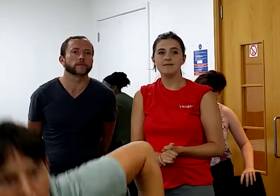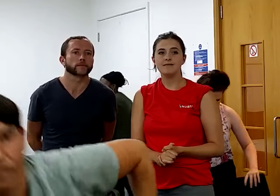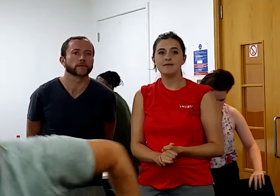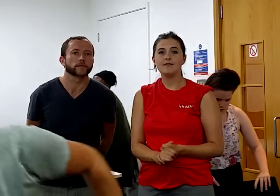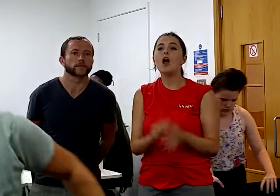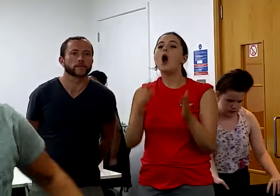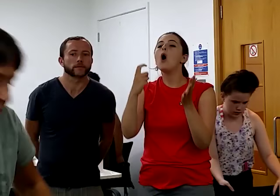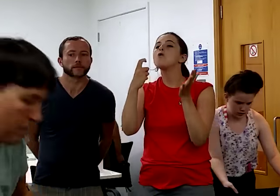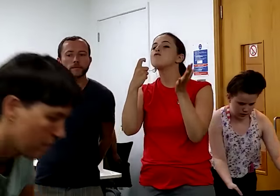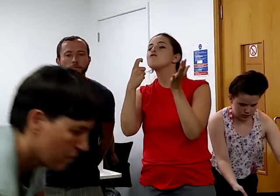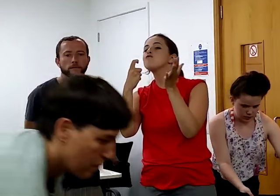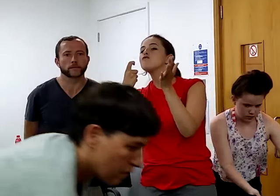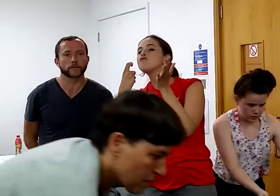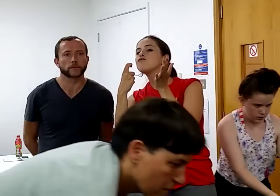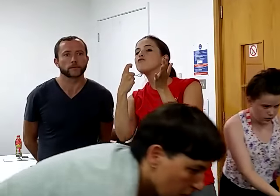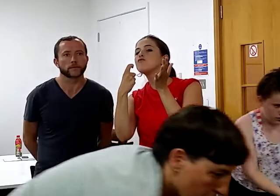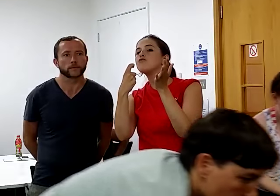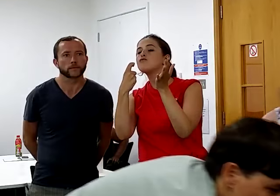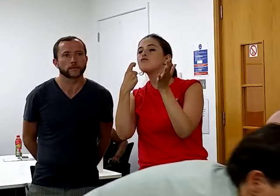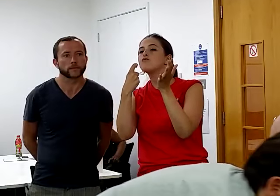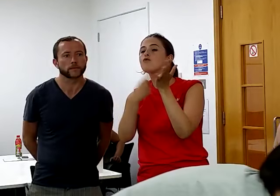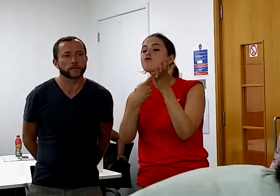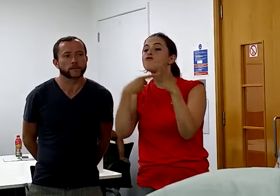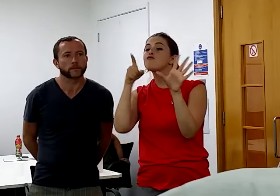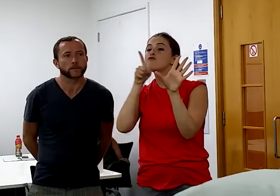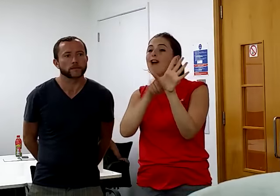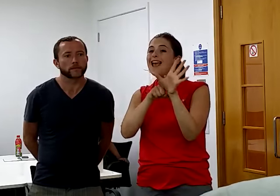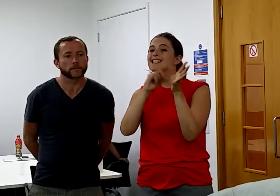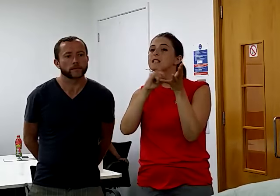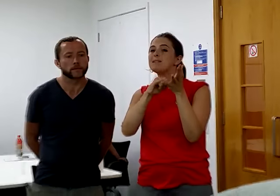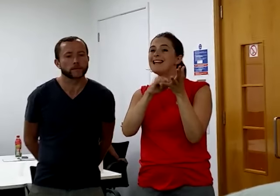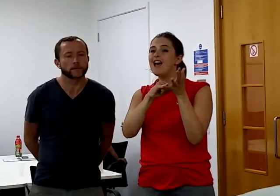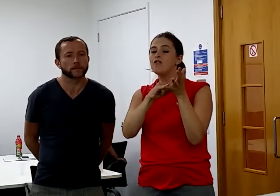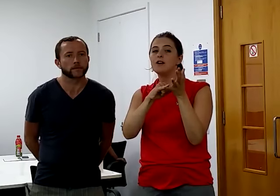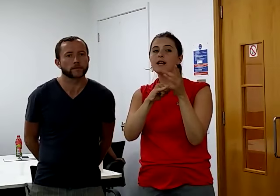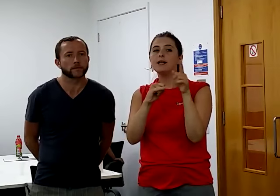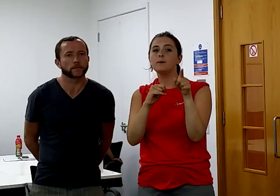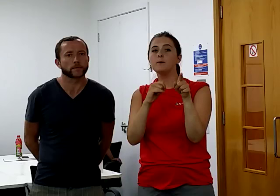Grace Viteri, TSSA saying co-chair of TUDAN.